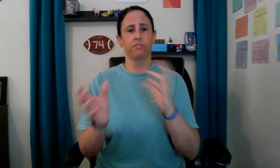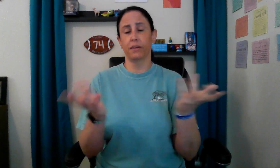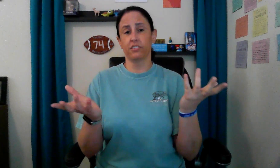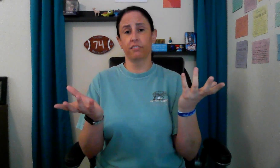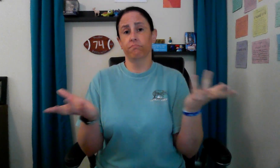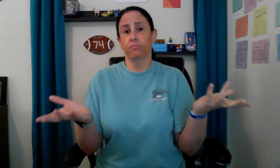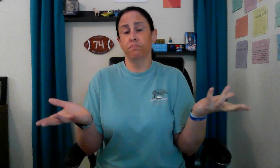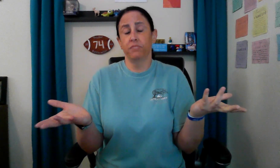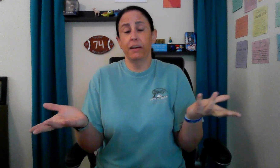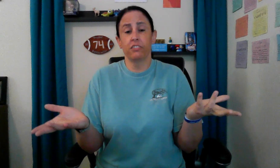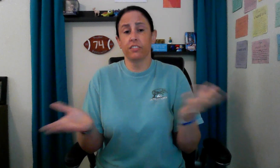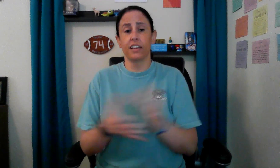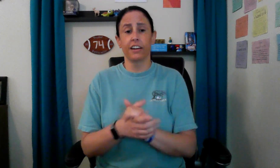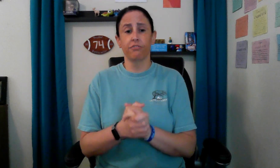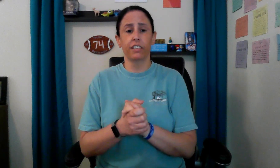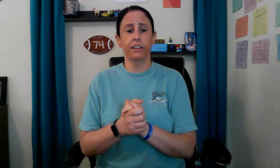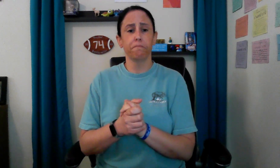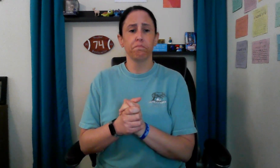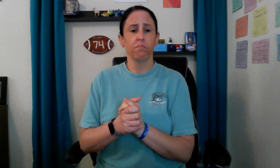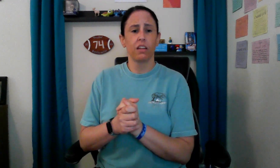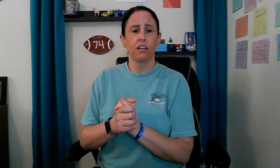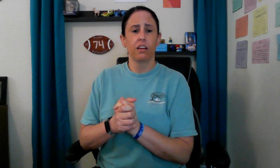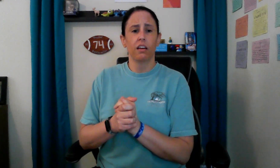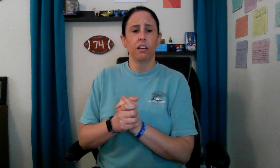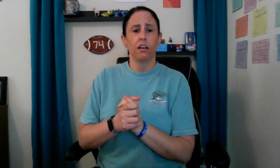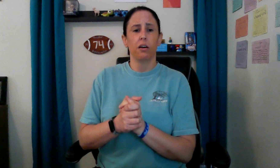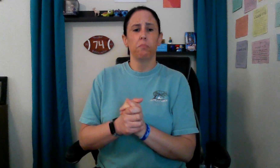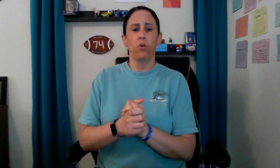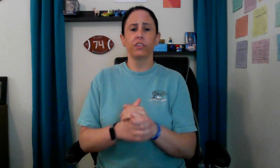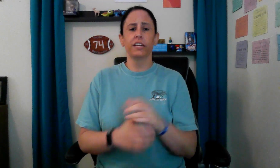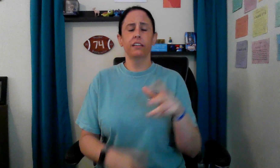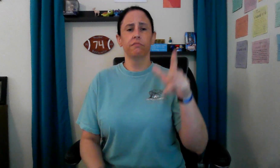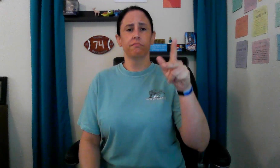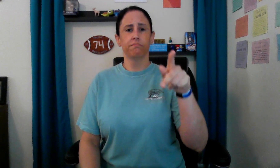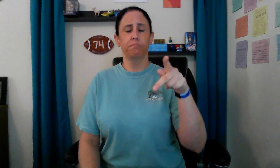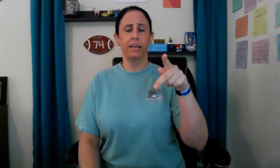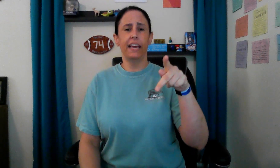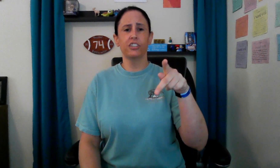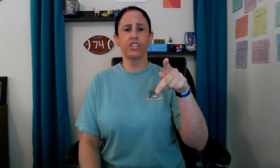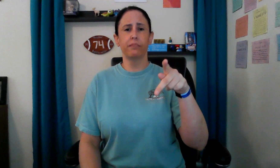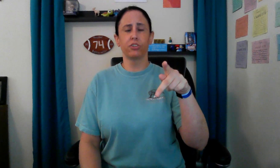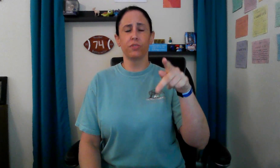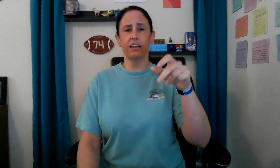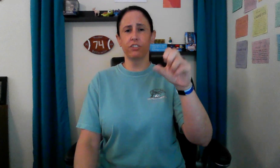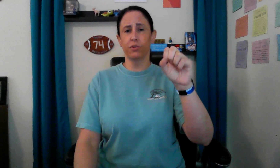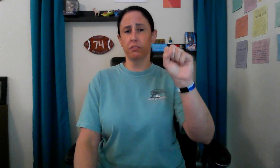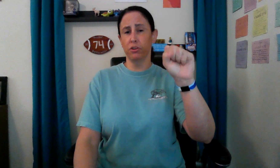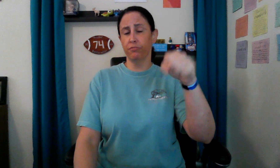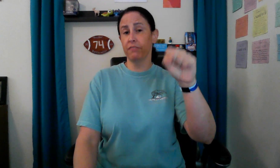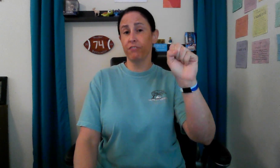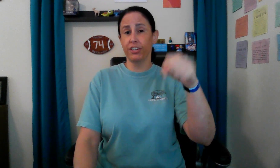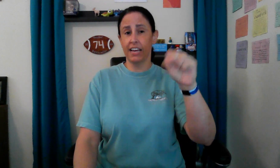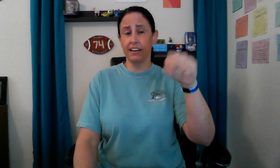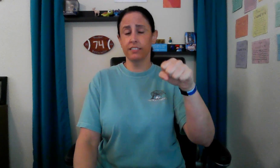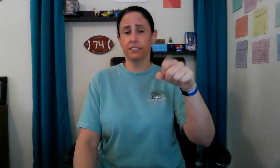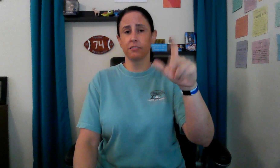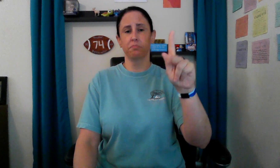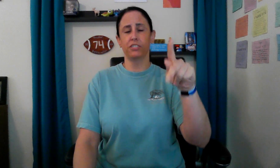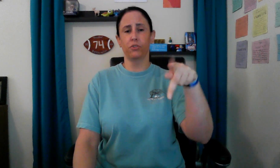depends on the signer, really. Portland, P handshake. So think of doing the movement for yes, but do a